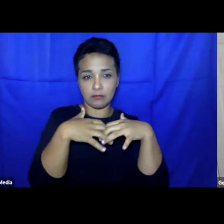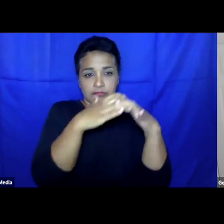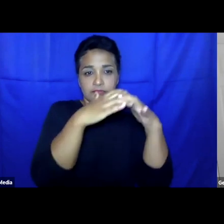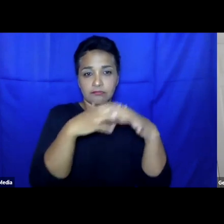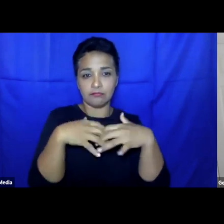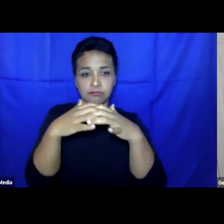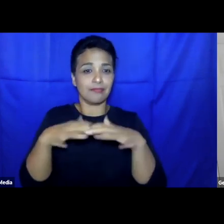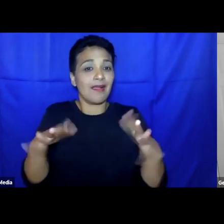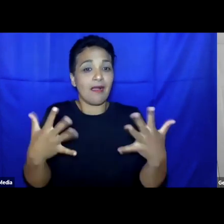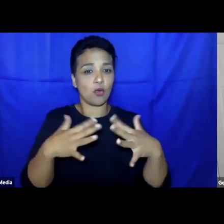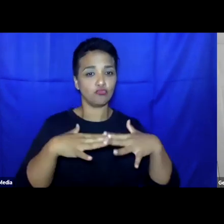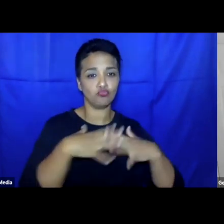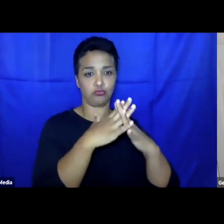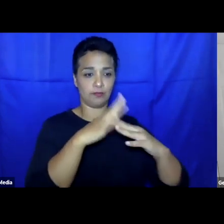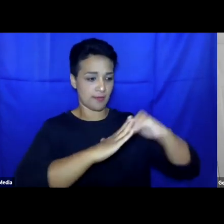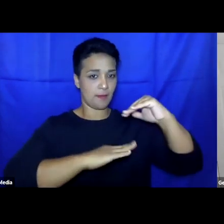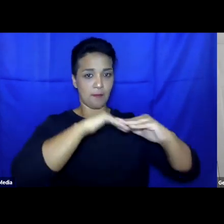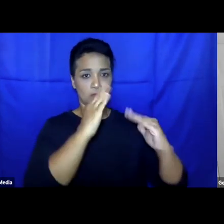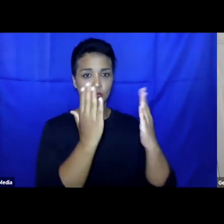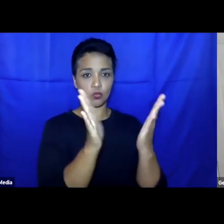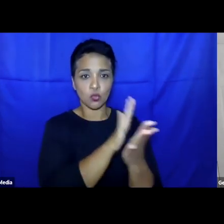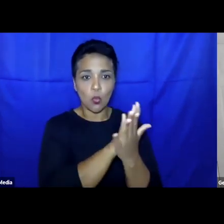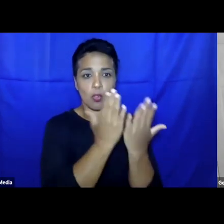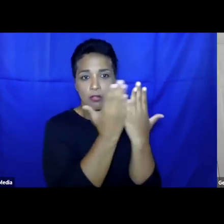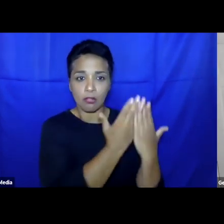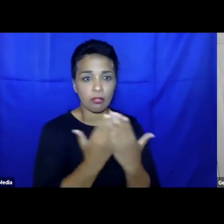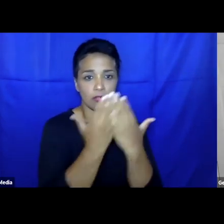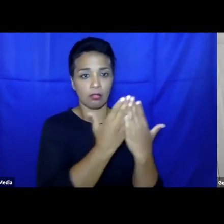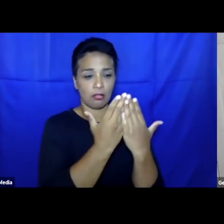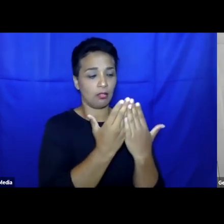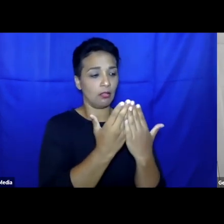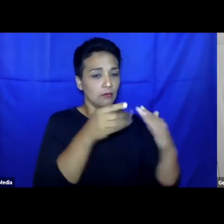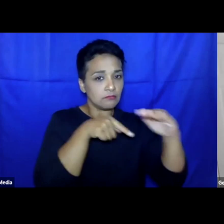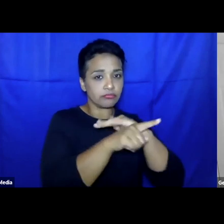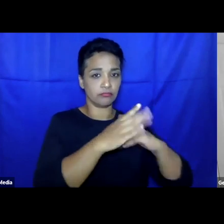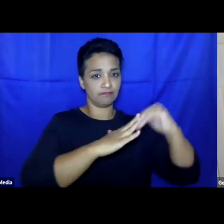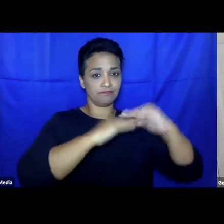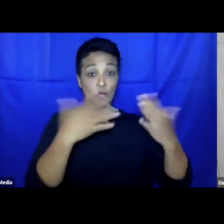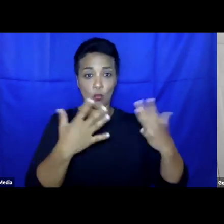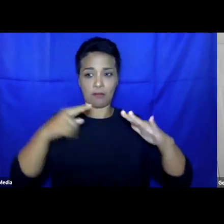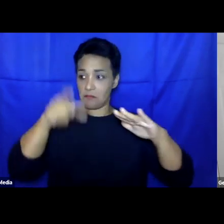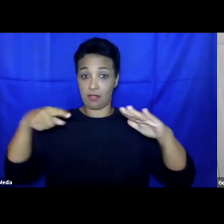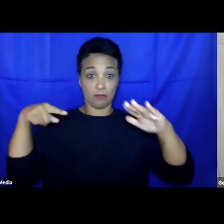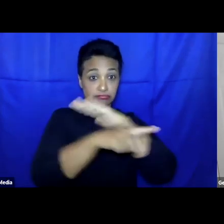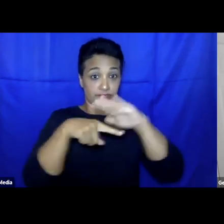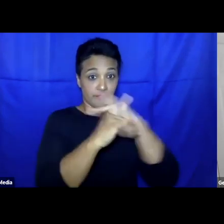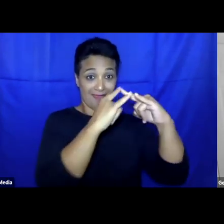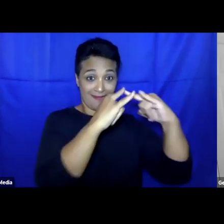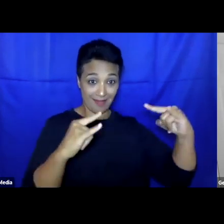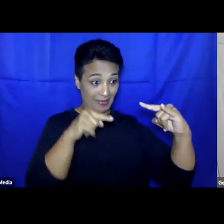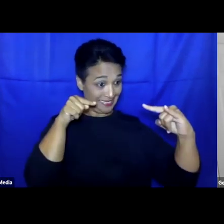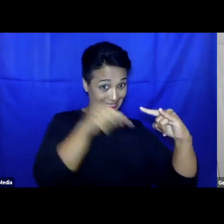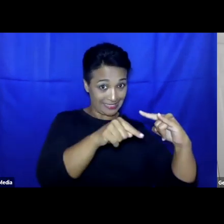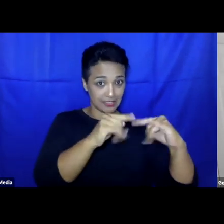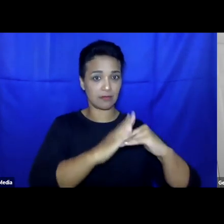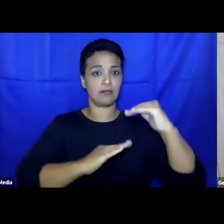building schools in their displaced person settlements, but equally by setting up